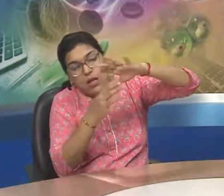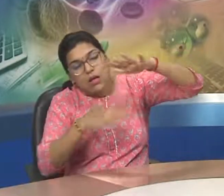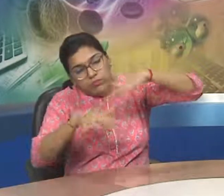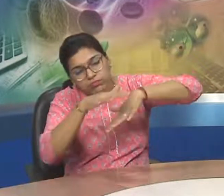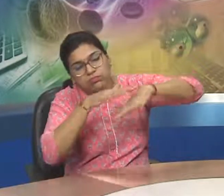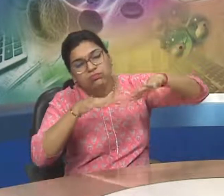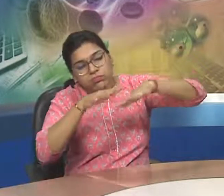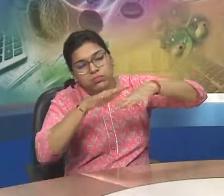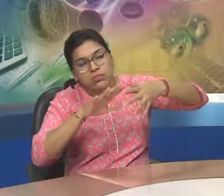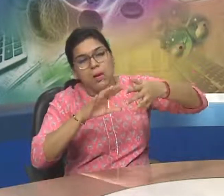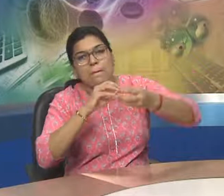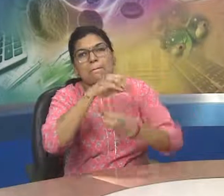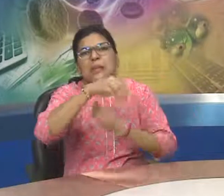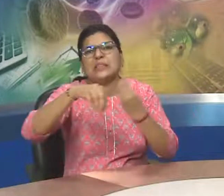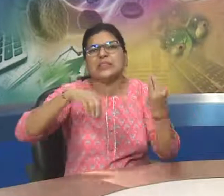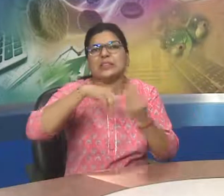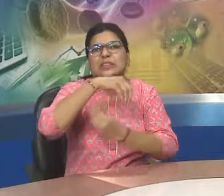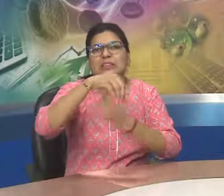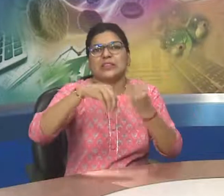on its